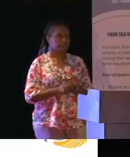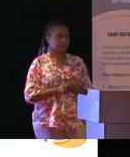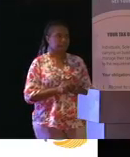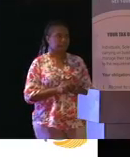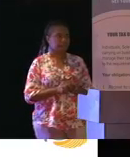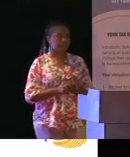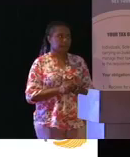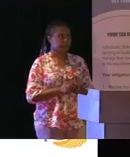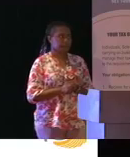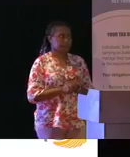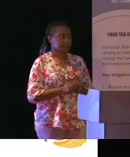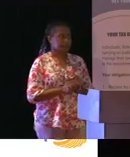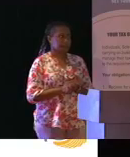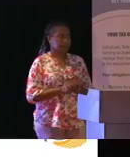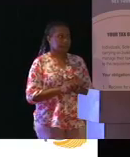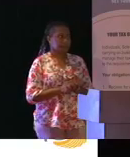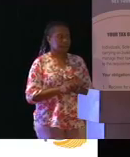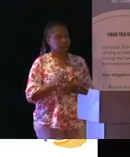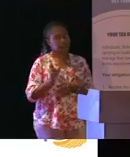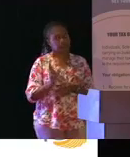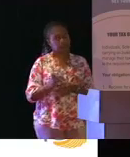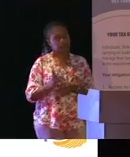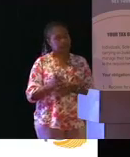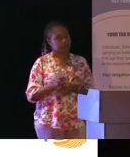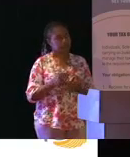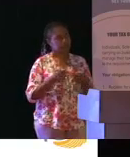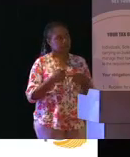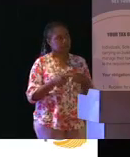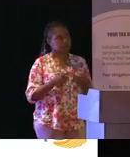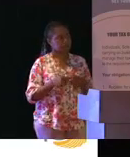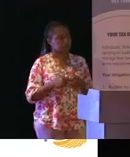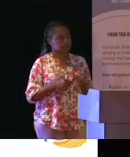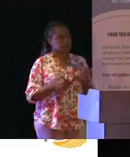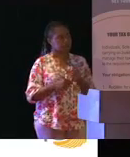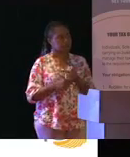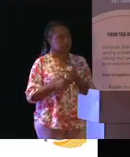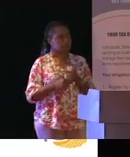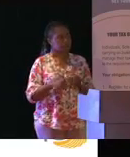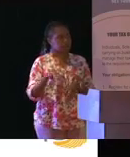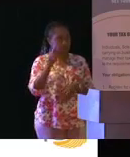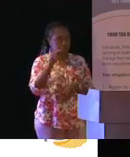Again, the mandatory requirement is there.